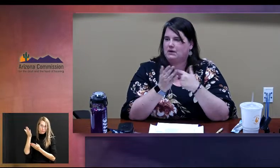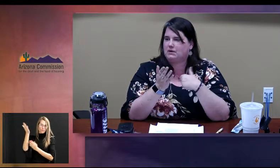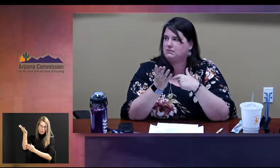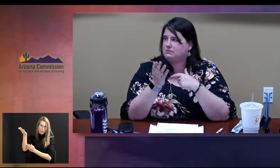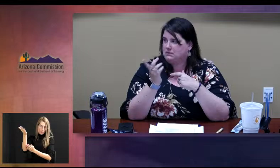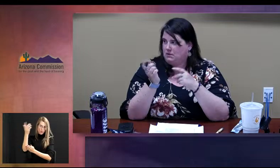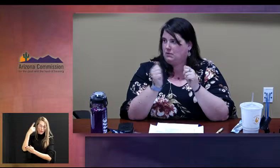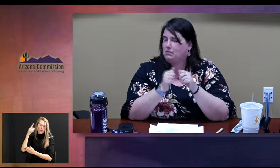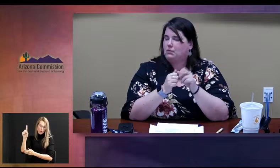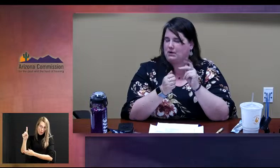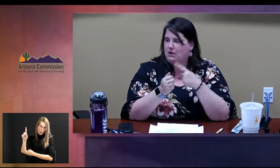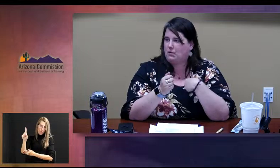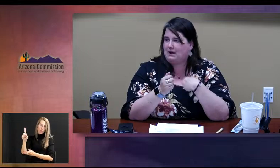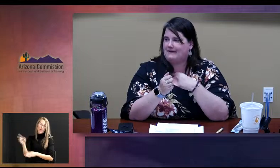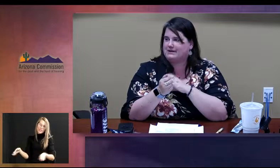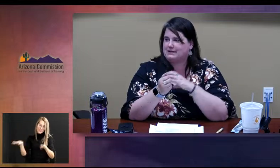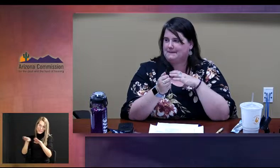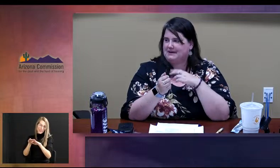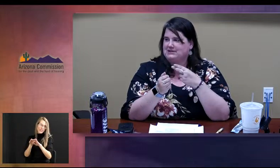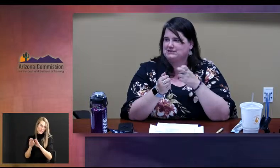for our interviews.